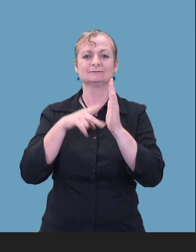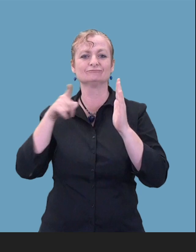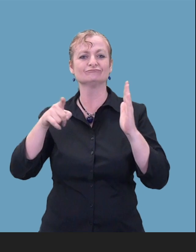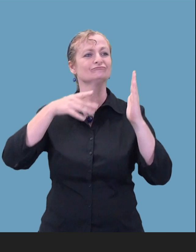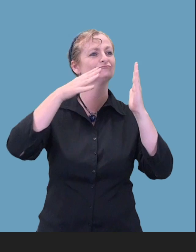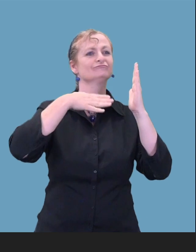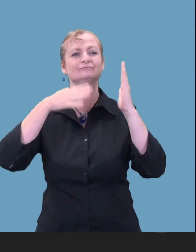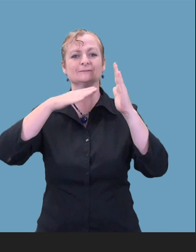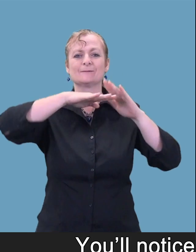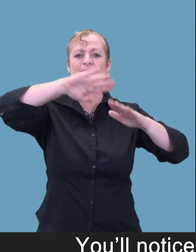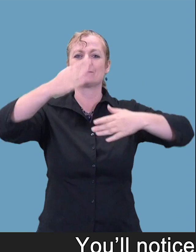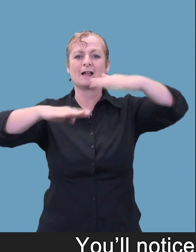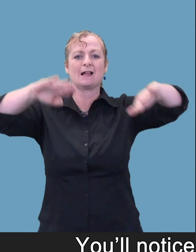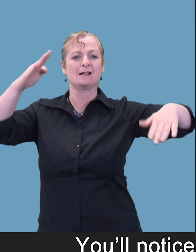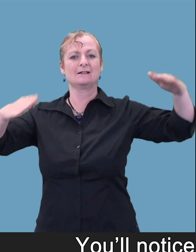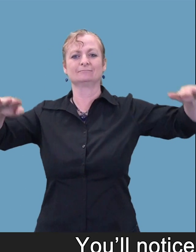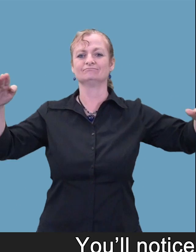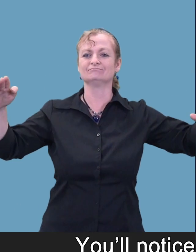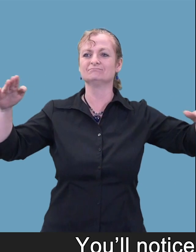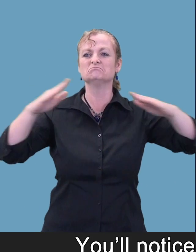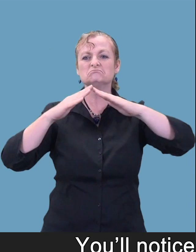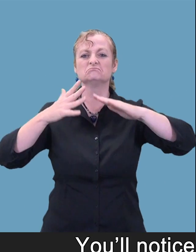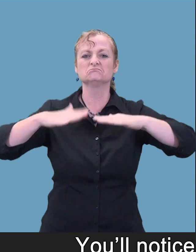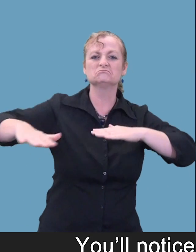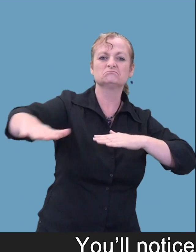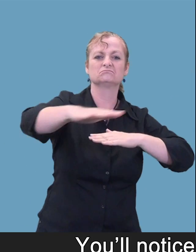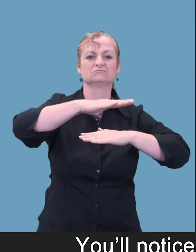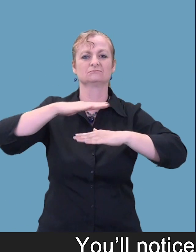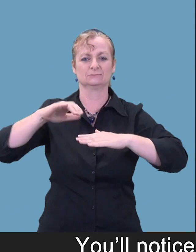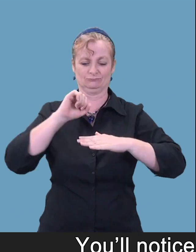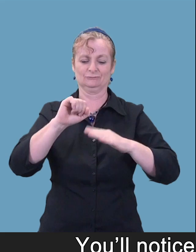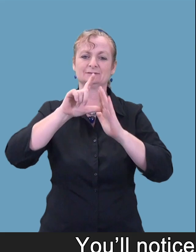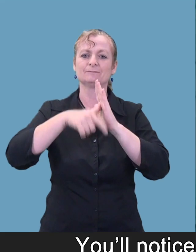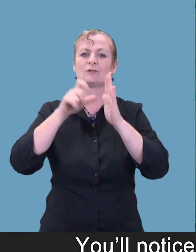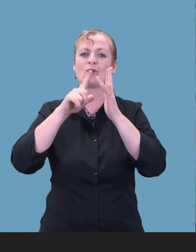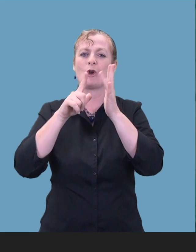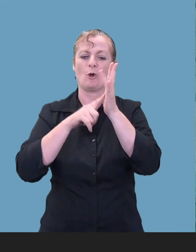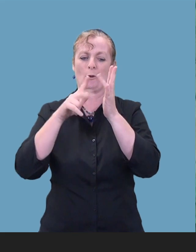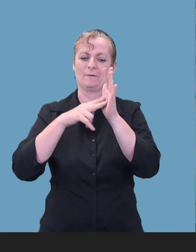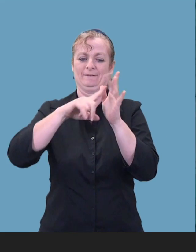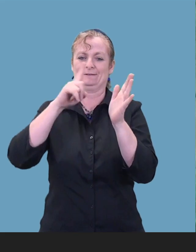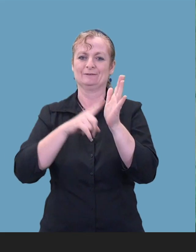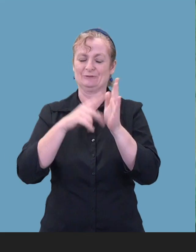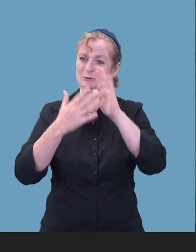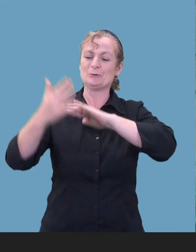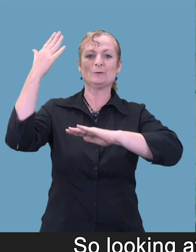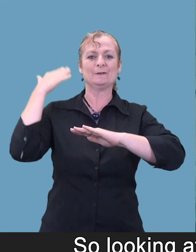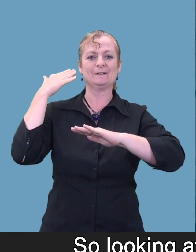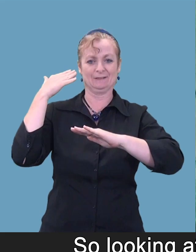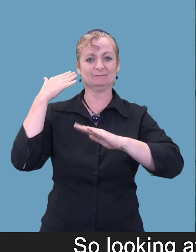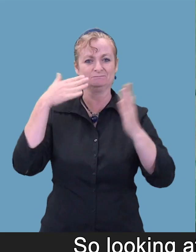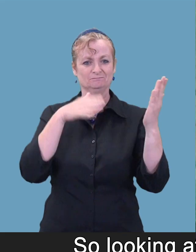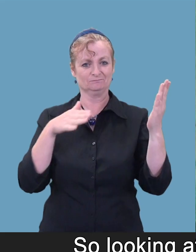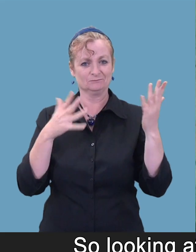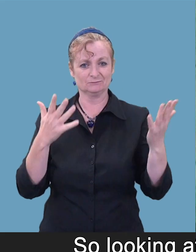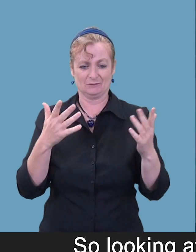discos. It's a blue light. You'll notice when you're out that you see all the fluff on your shirt that becomes fluorescent. The same thing happens with the painting. So looking at a painting